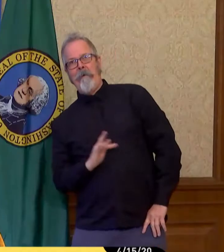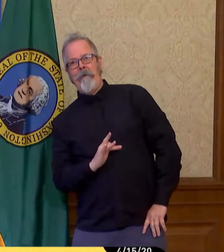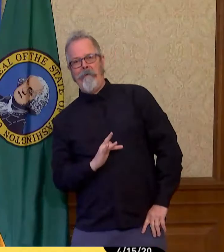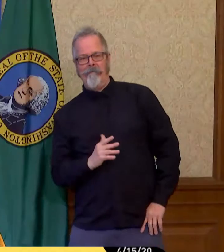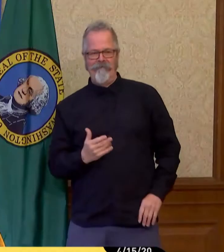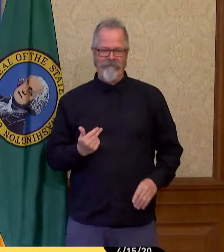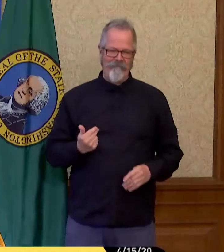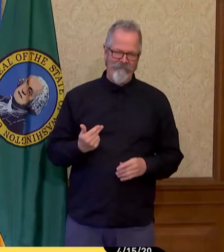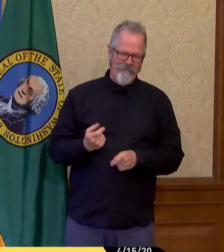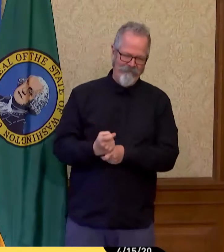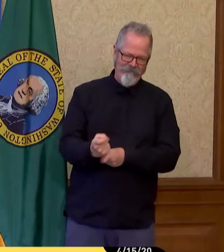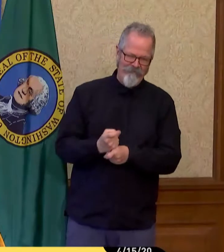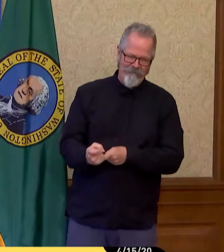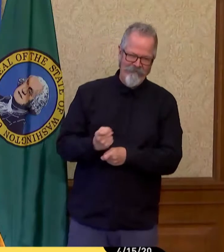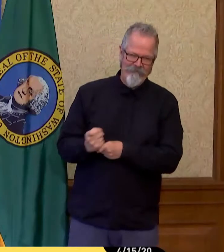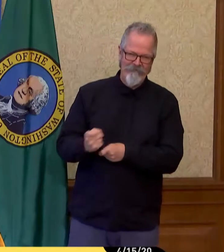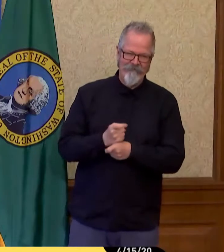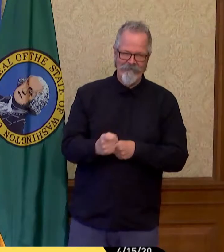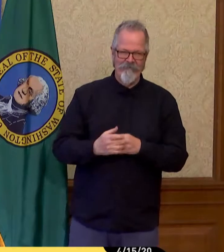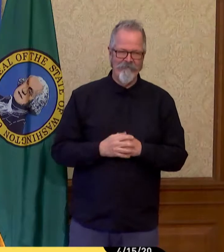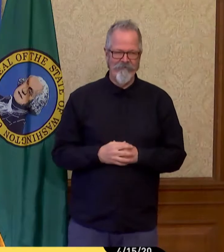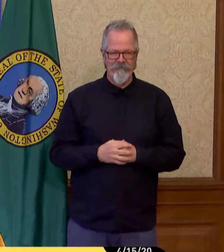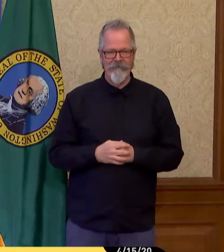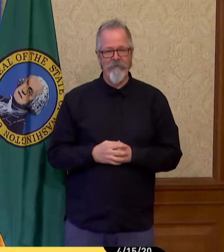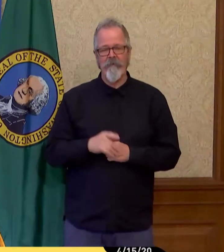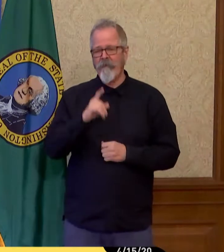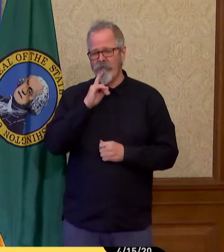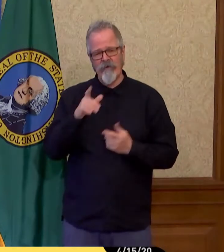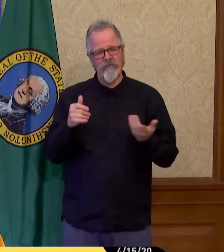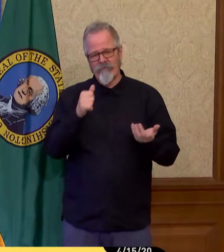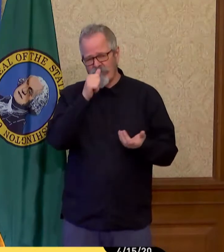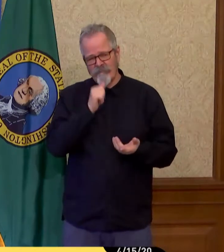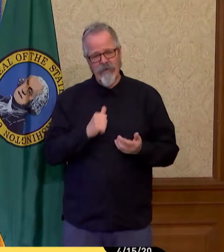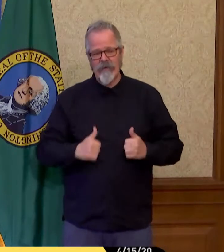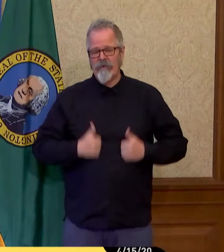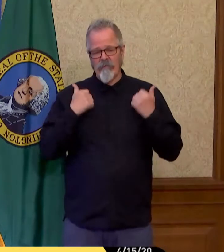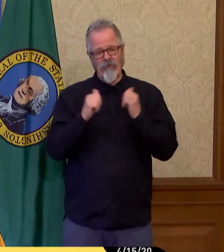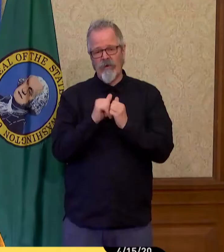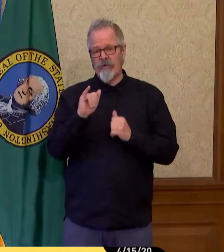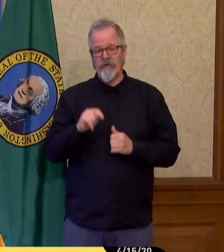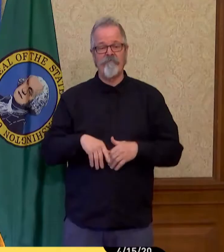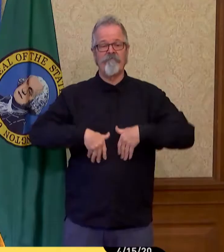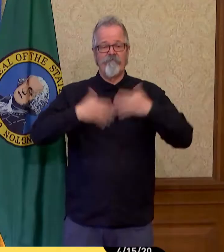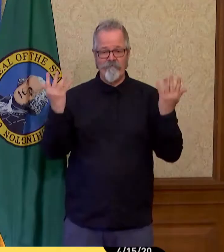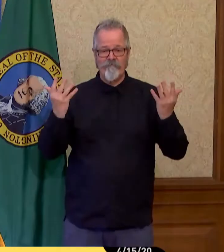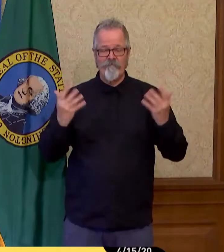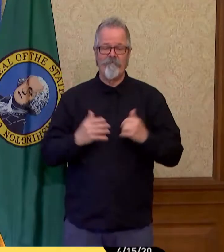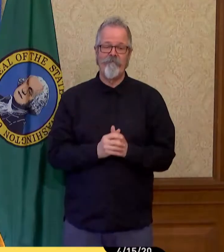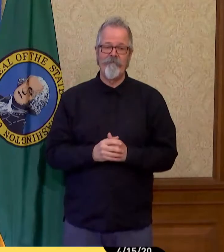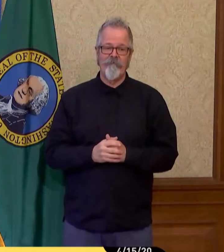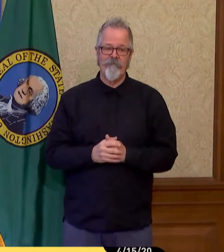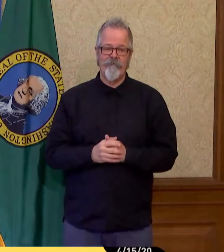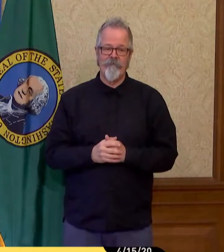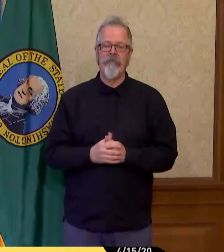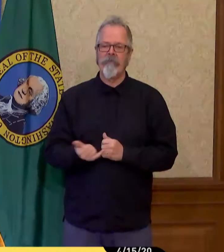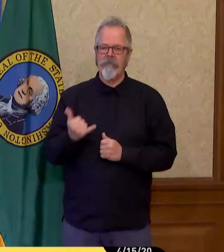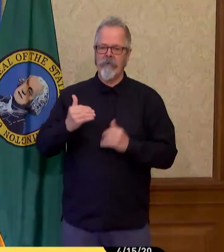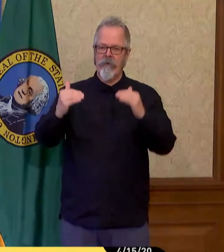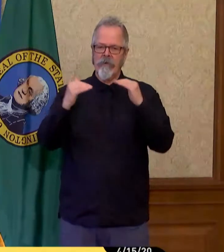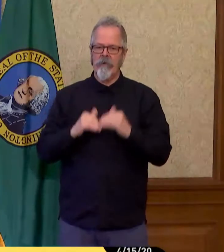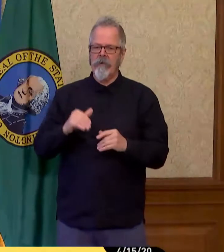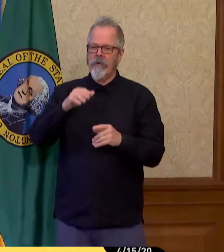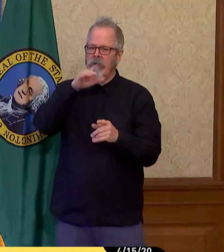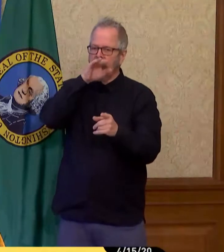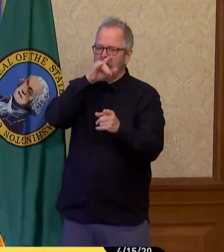changes and we'll be able to live with them. Next question comes from Joe with the Seattle Times. Governor, other states are starting